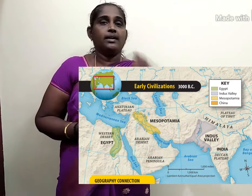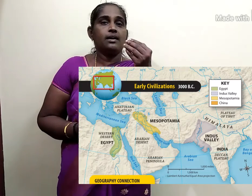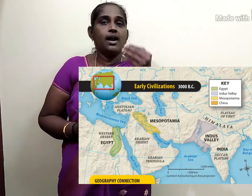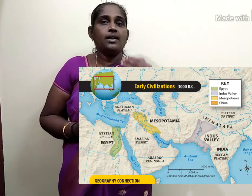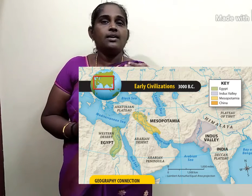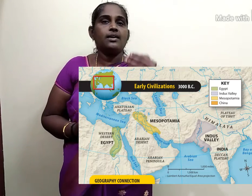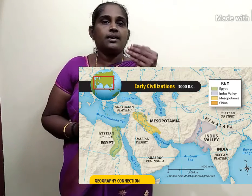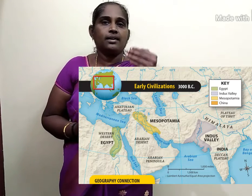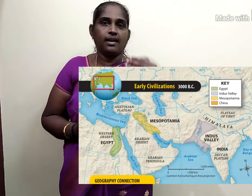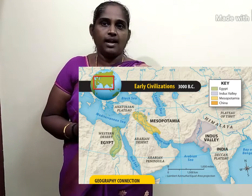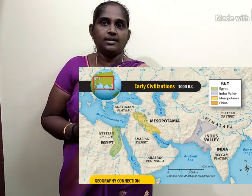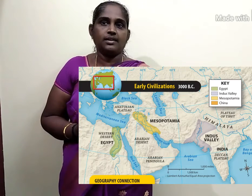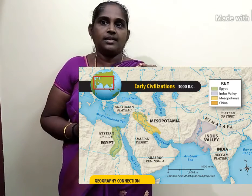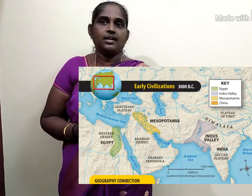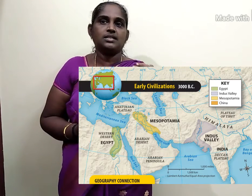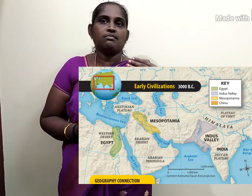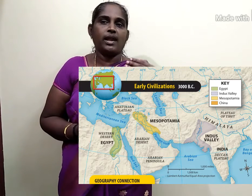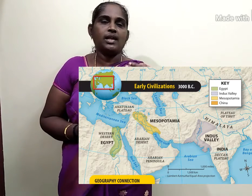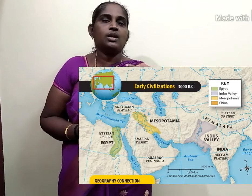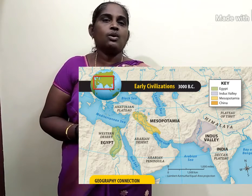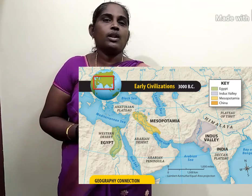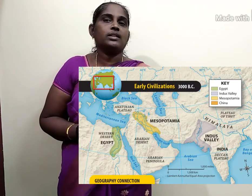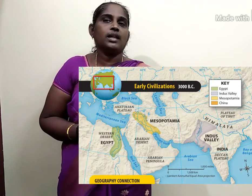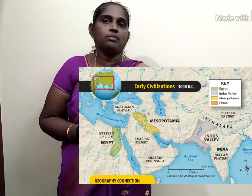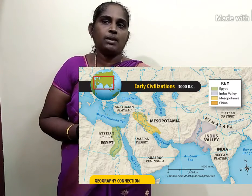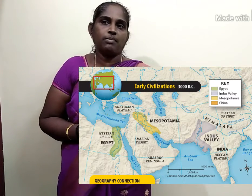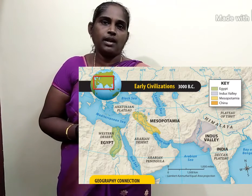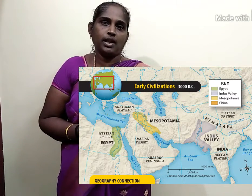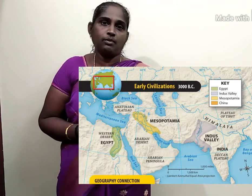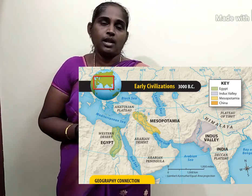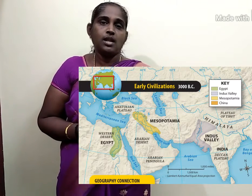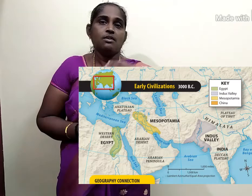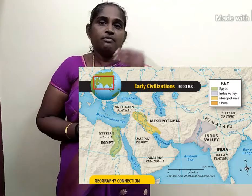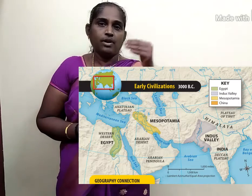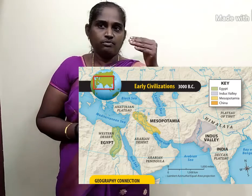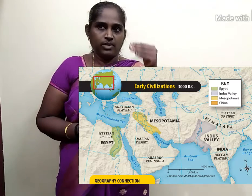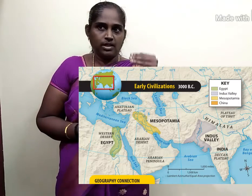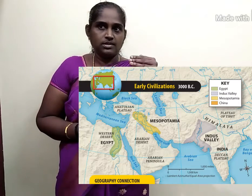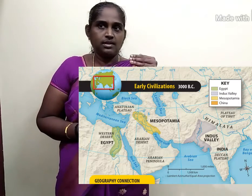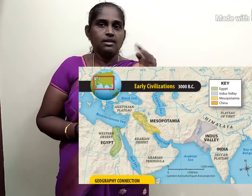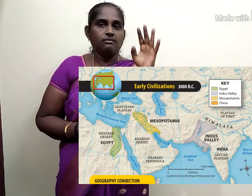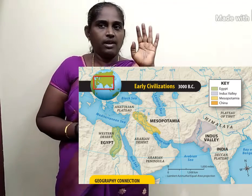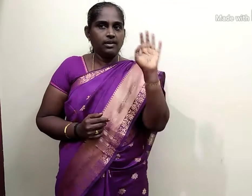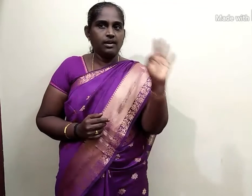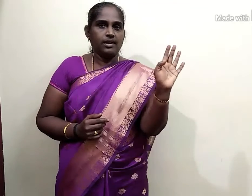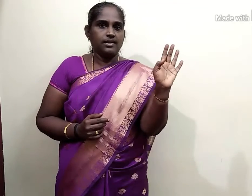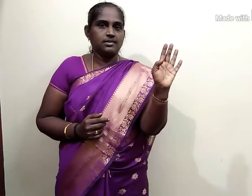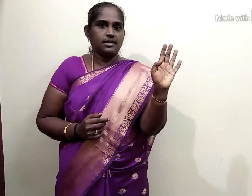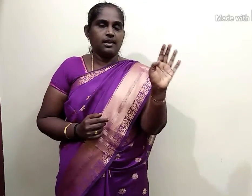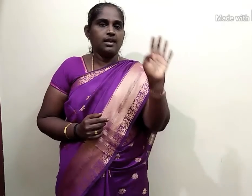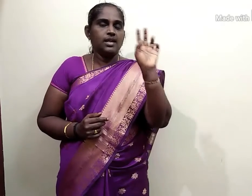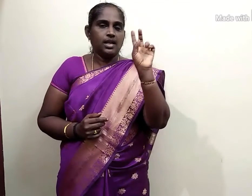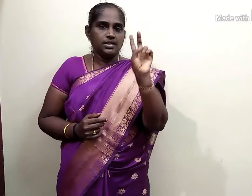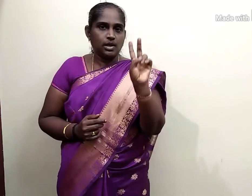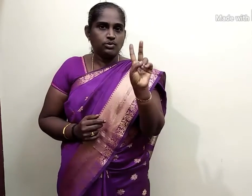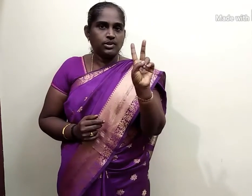the hunter-gatherer, that is microlithic people lived. From this, we can understand that in South